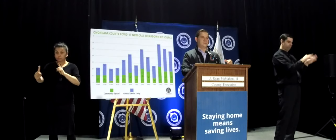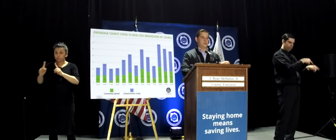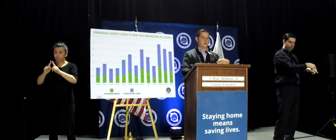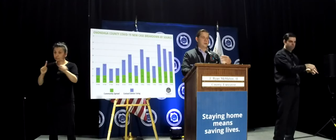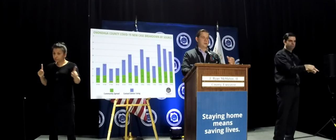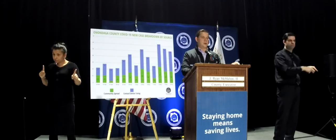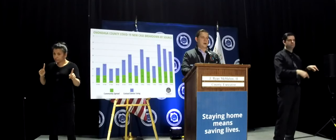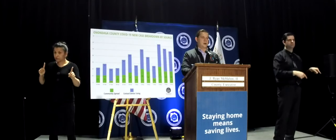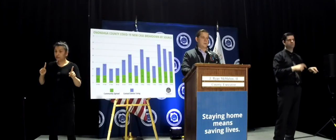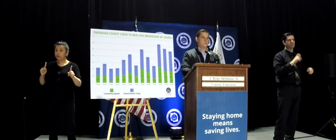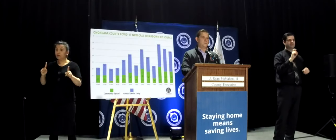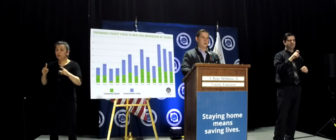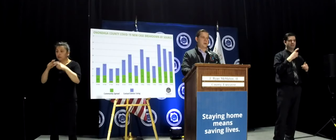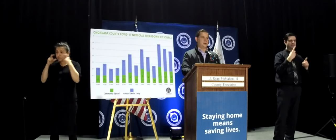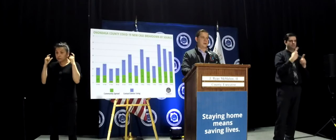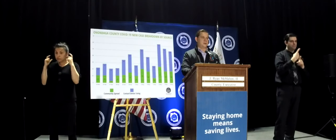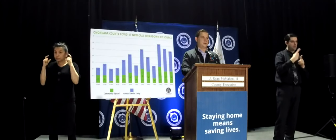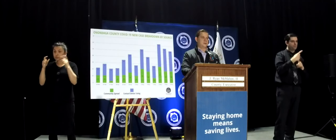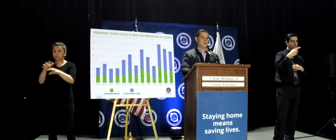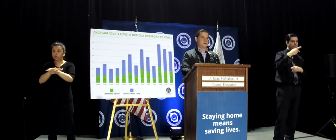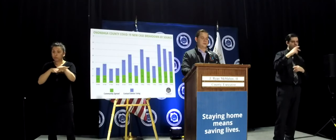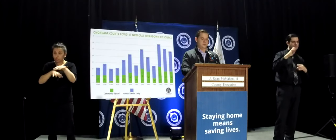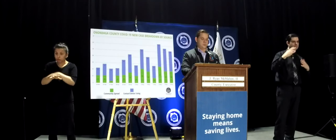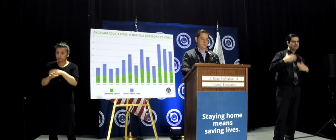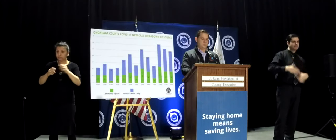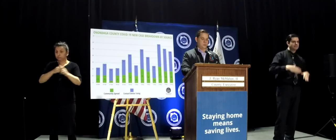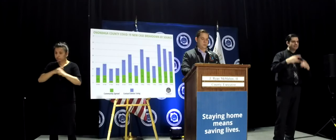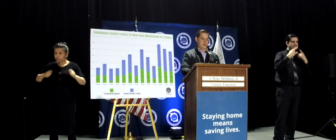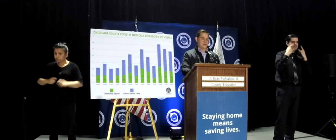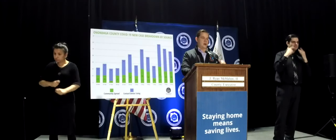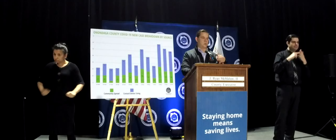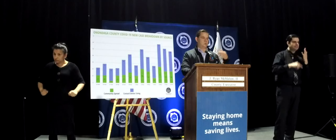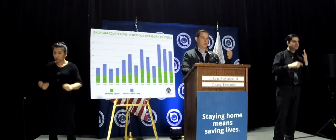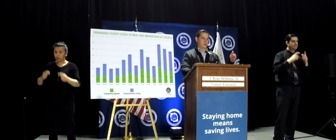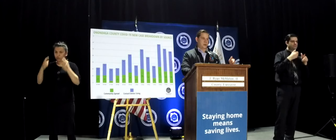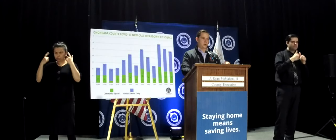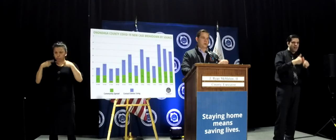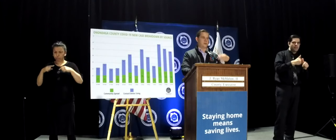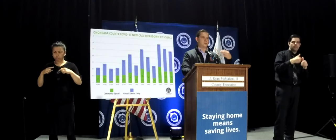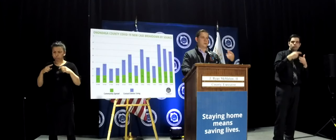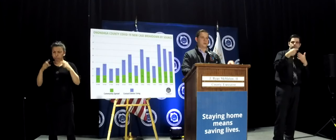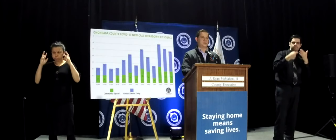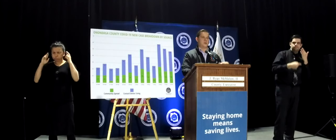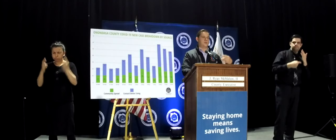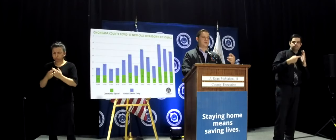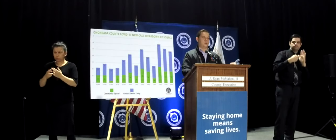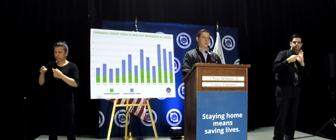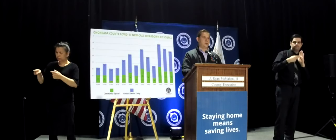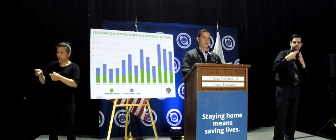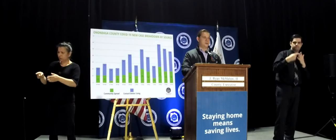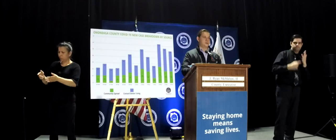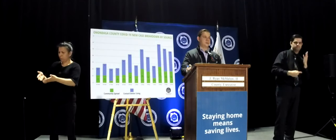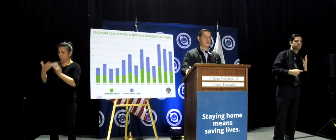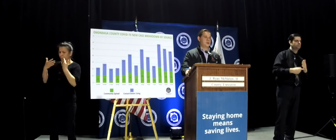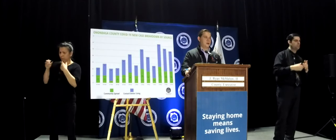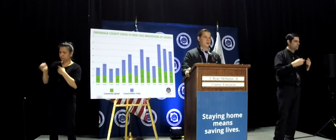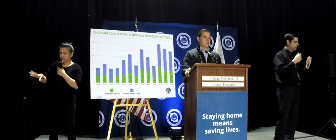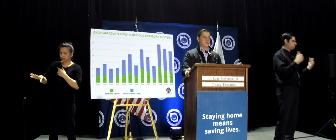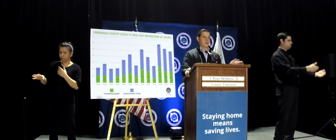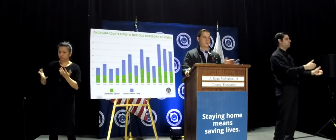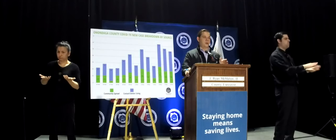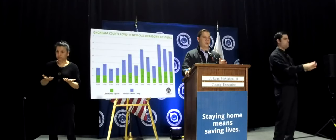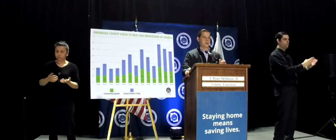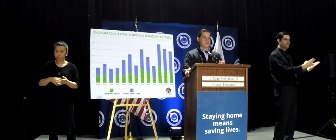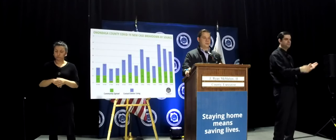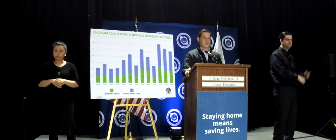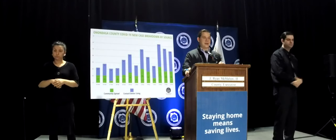things safely, and that's how we get going. That's what Restart Phase 1 really is